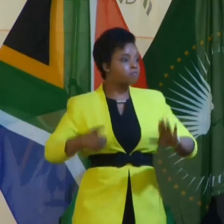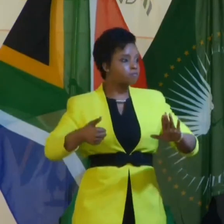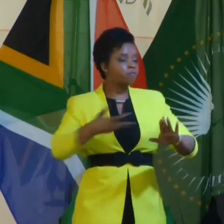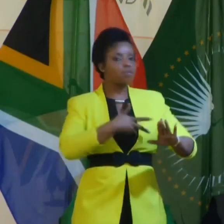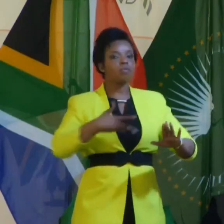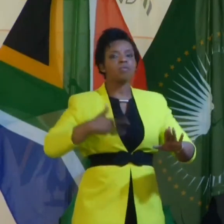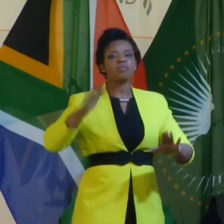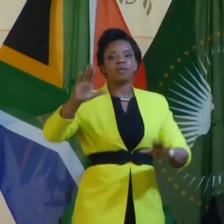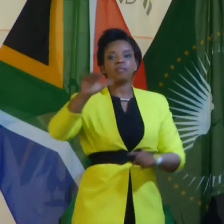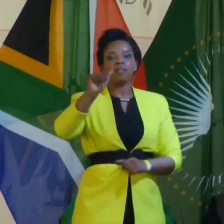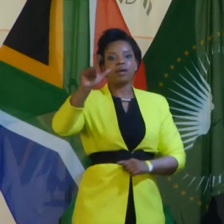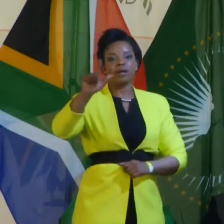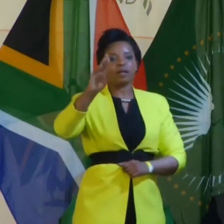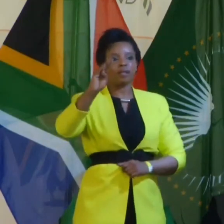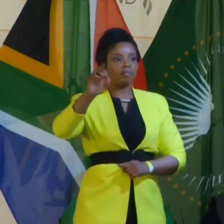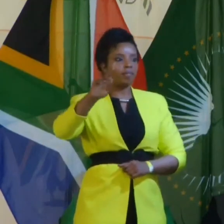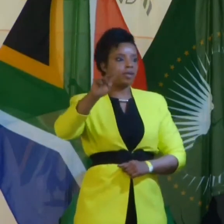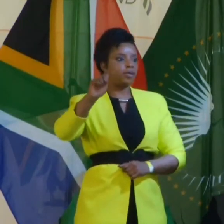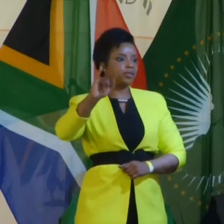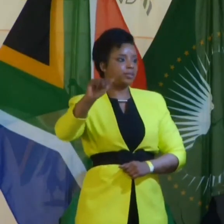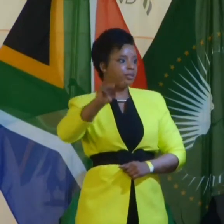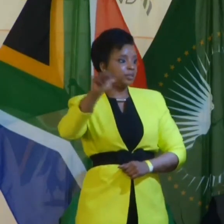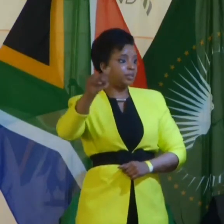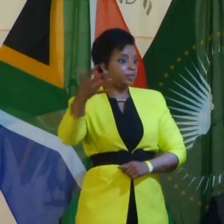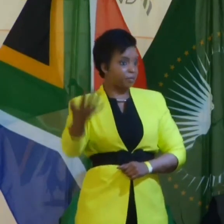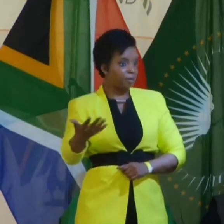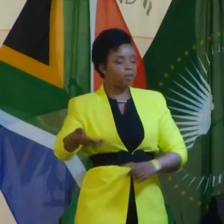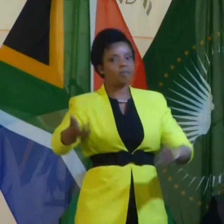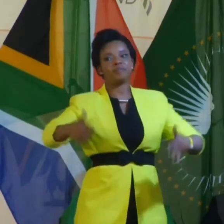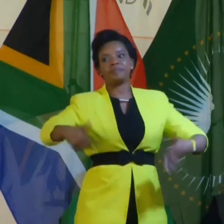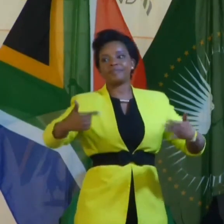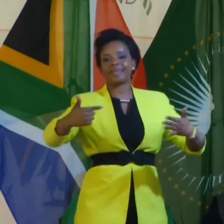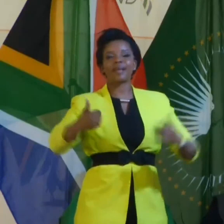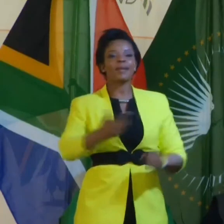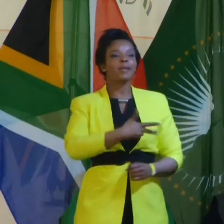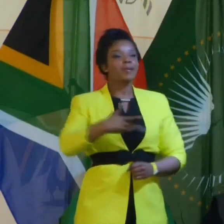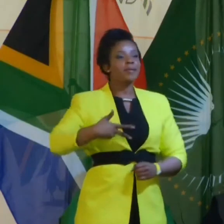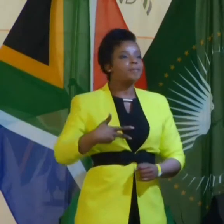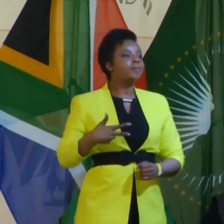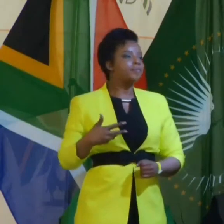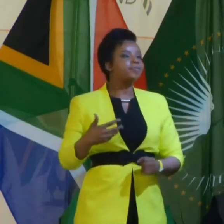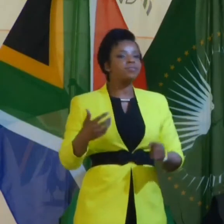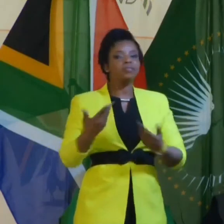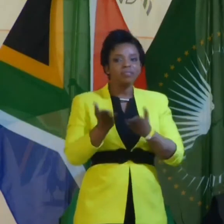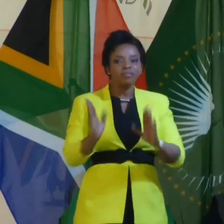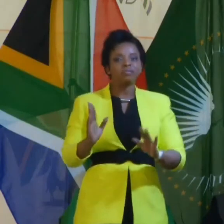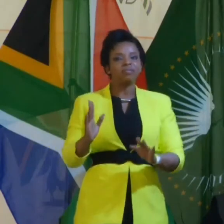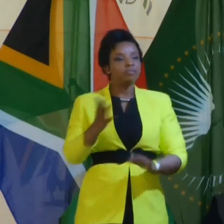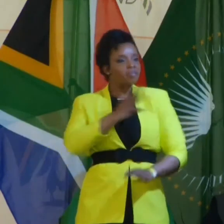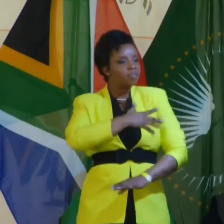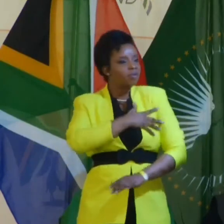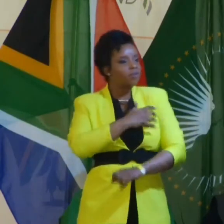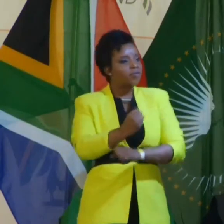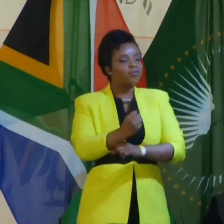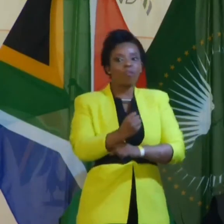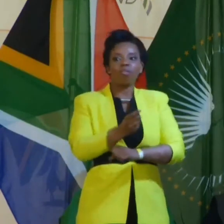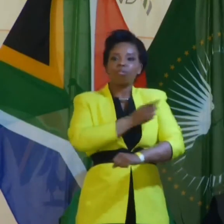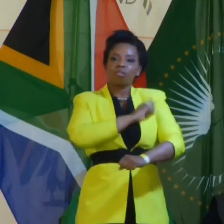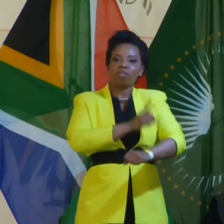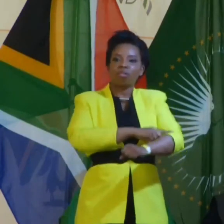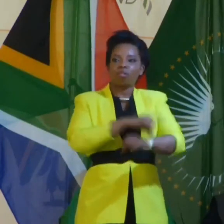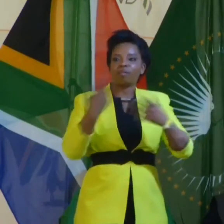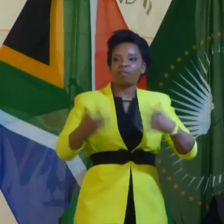Umama Albertina Sisulu, and we are a product of powerful women that stood for us when we couldn't stand for